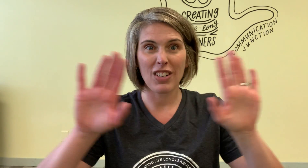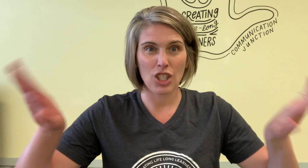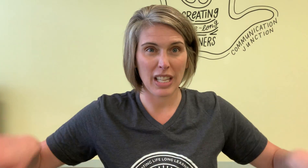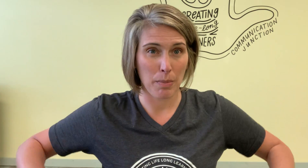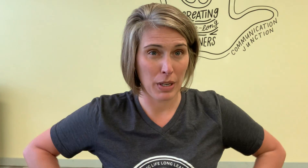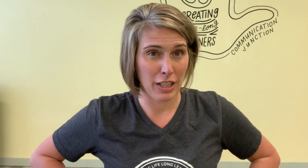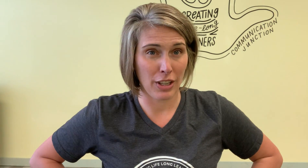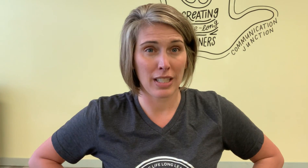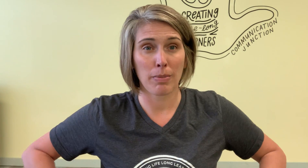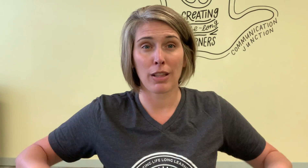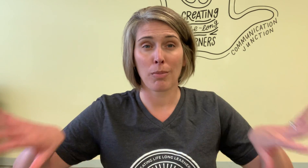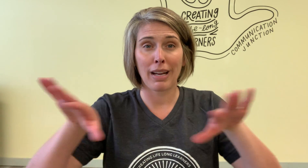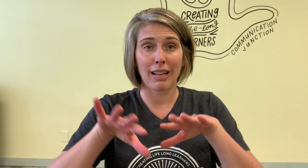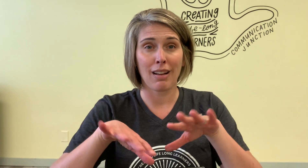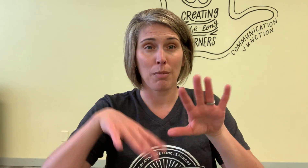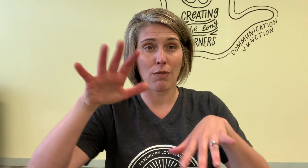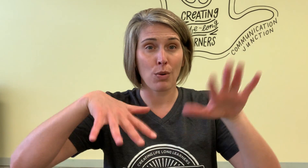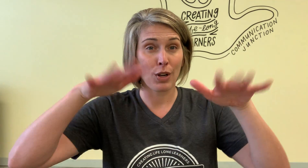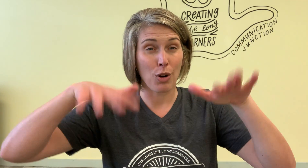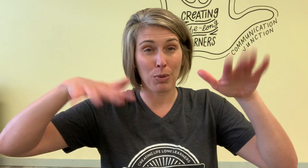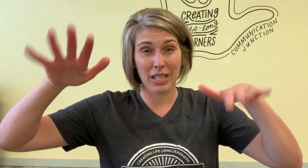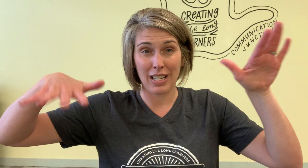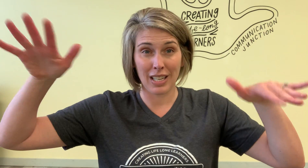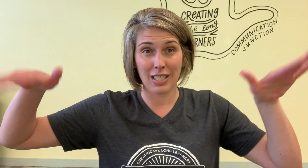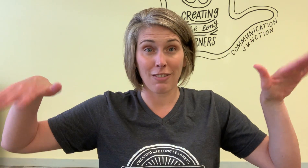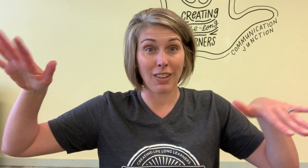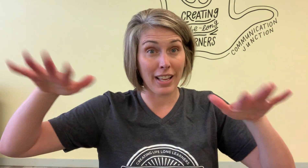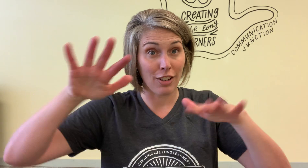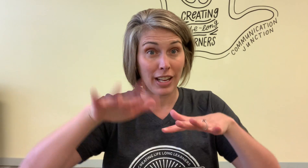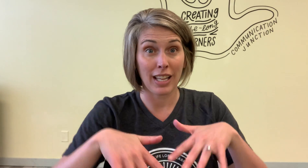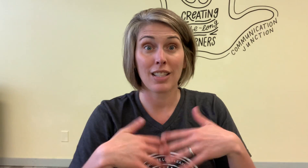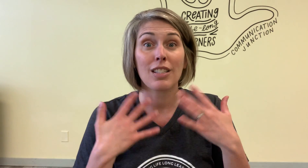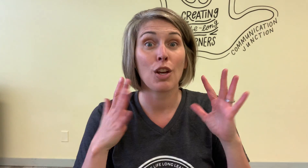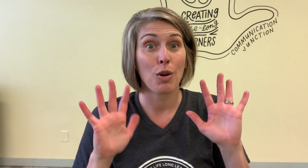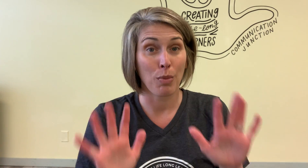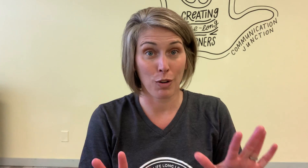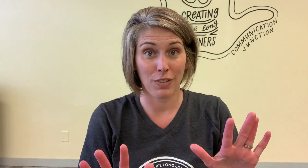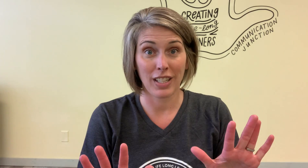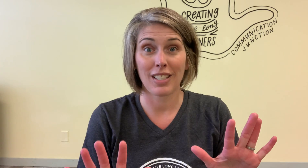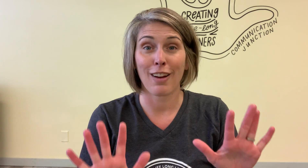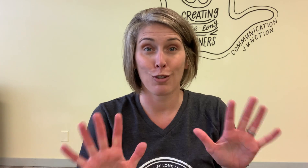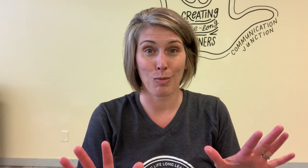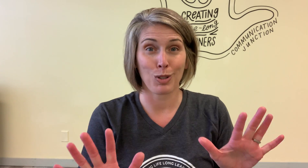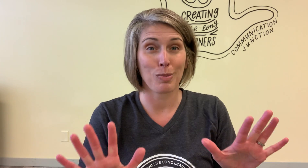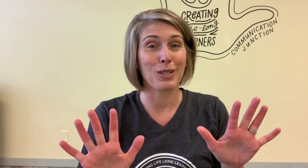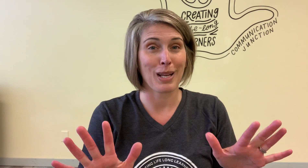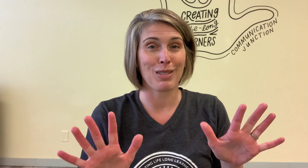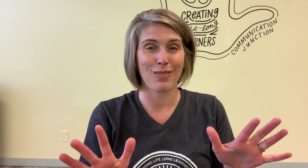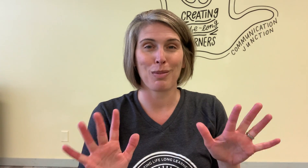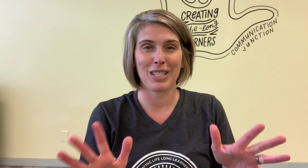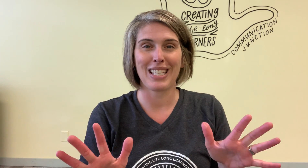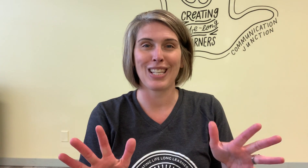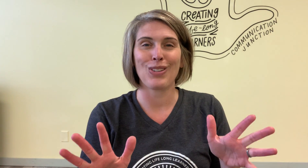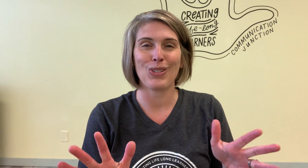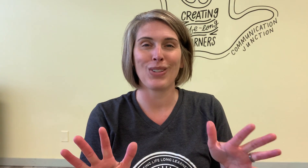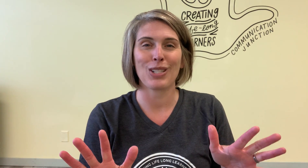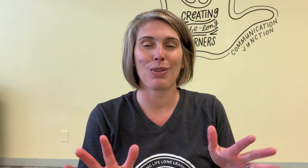just like putting their hands behind their back and coming forward, or pretending to fly their hands. Perfect, after multiple times of them seeing you do this with